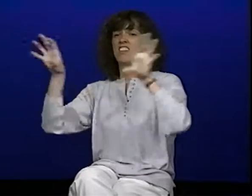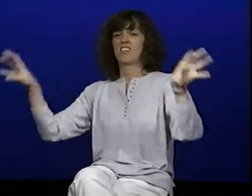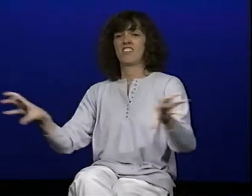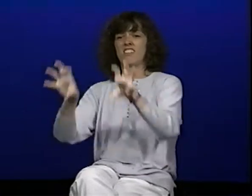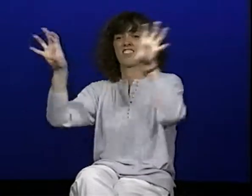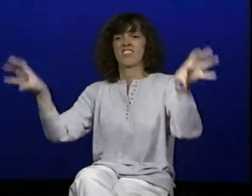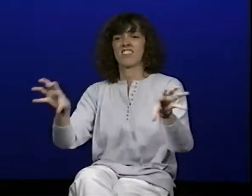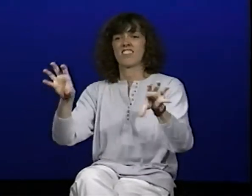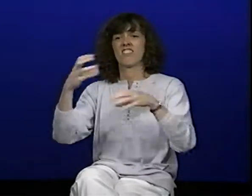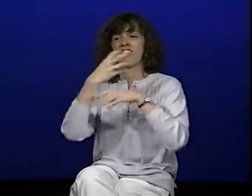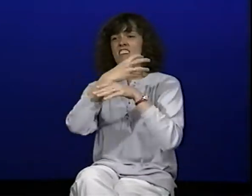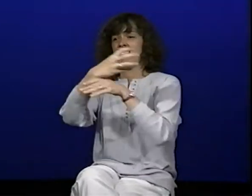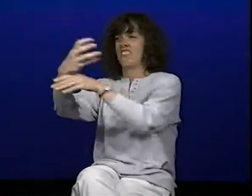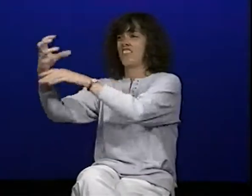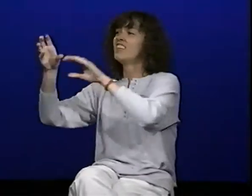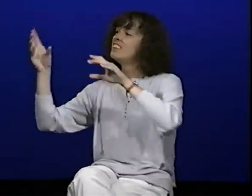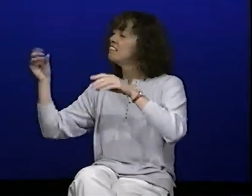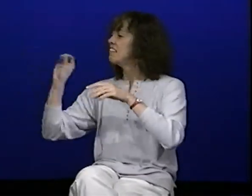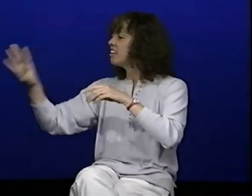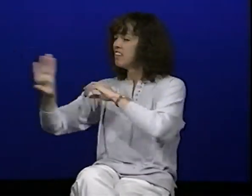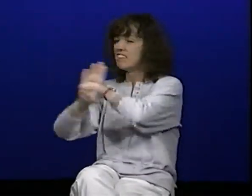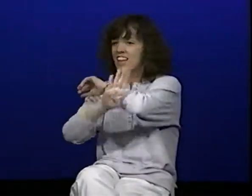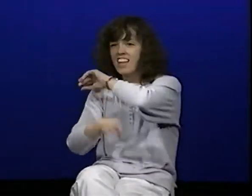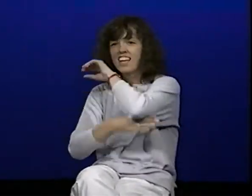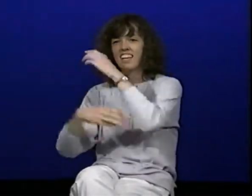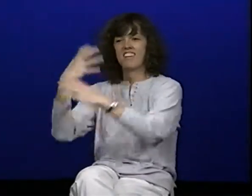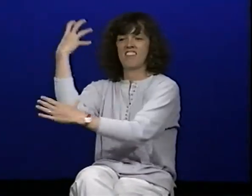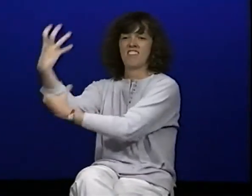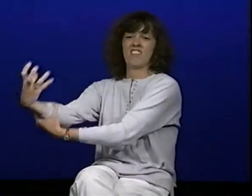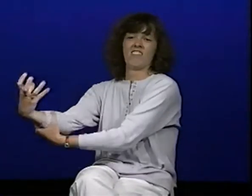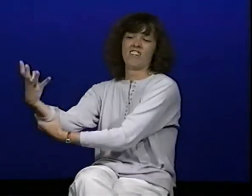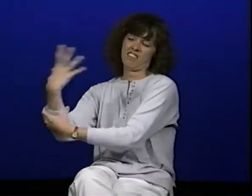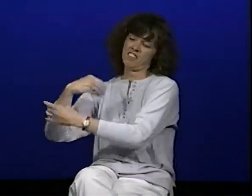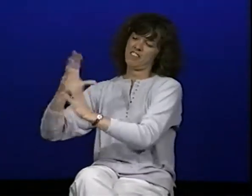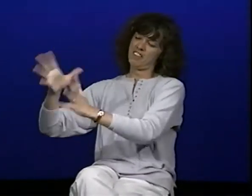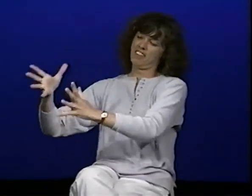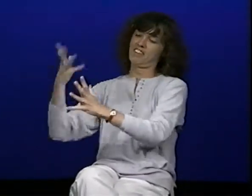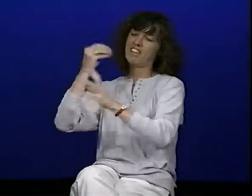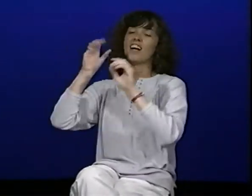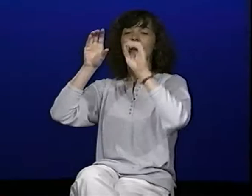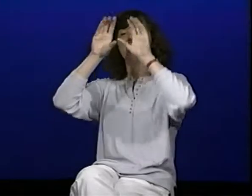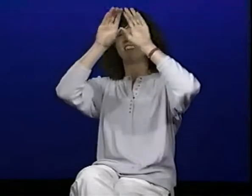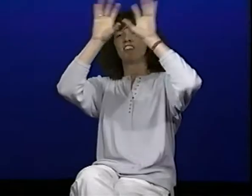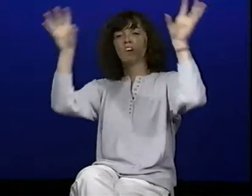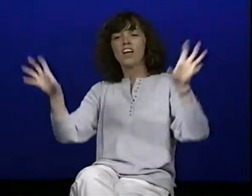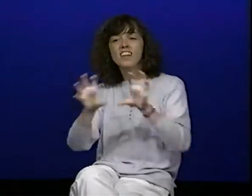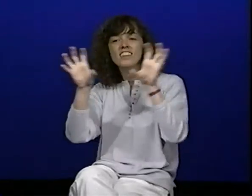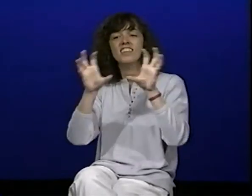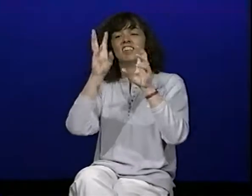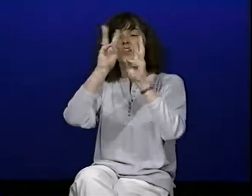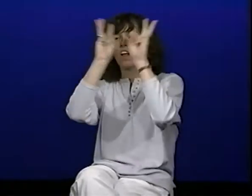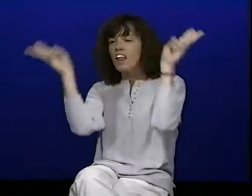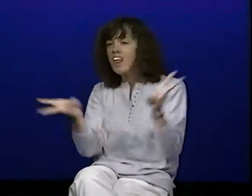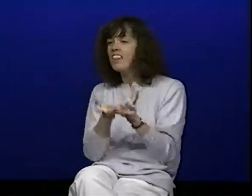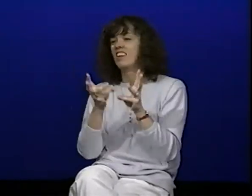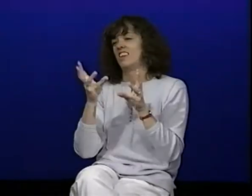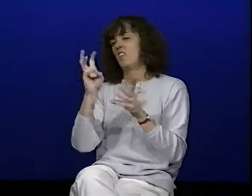You take a bunch of flowers, and there are various things that you can do. You make potpourri. You can also make arrangements in baskets. You could